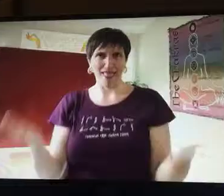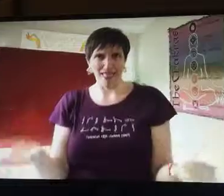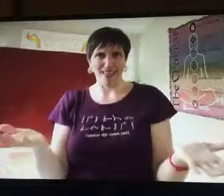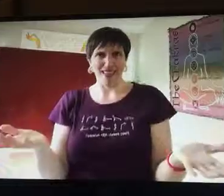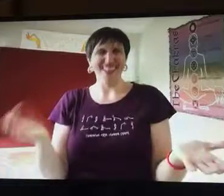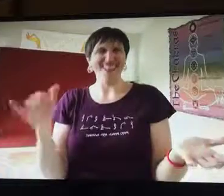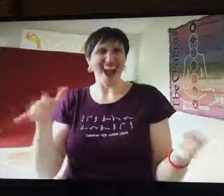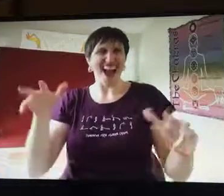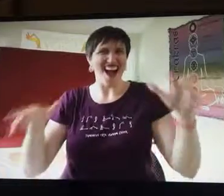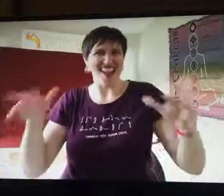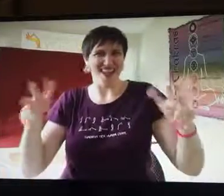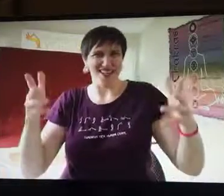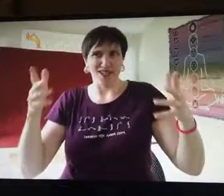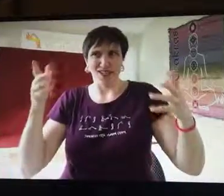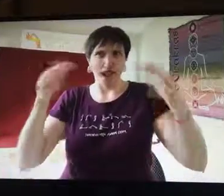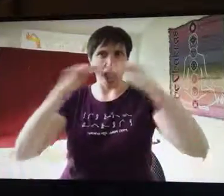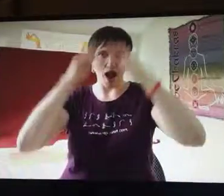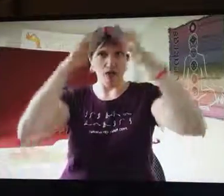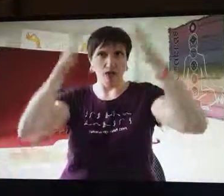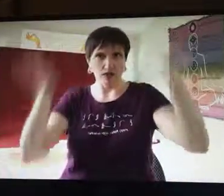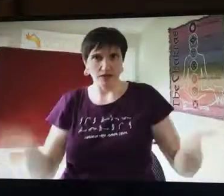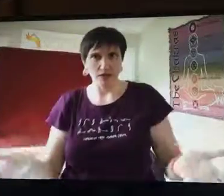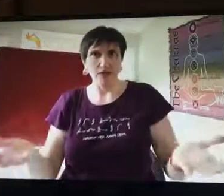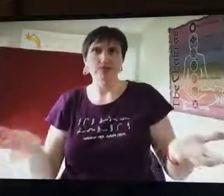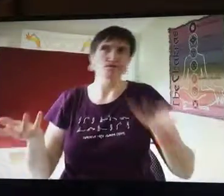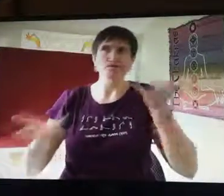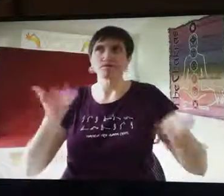but that becomes awkward.